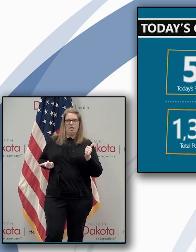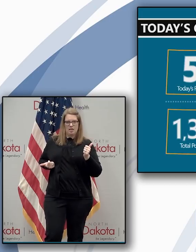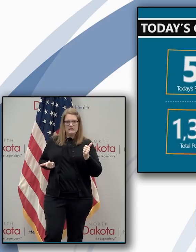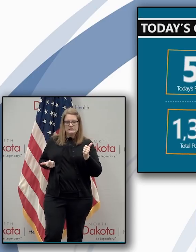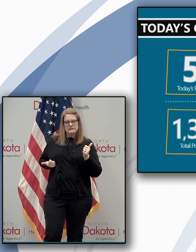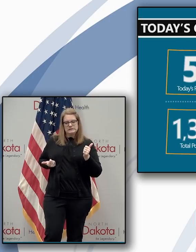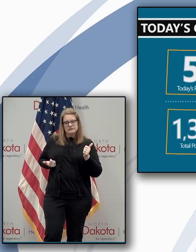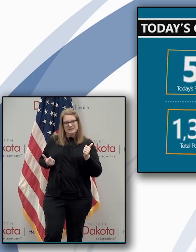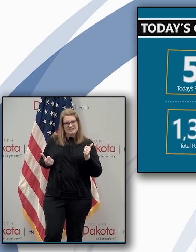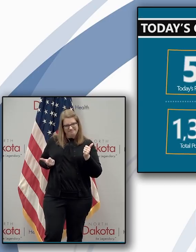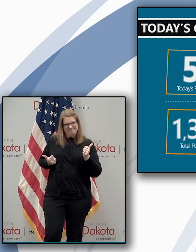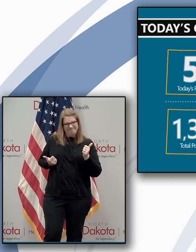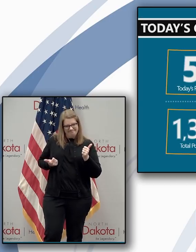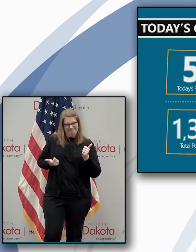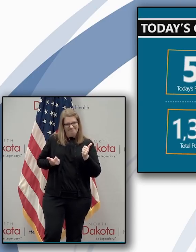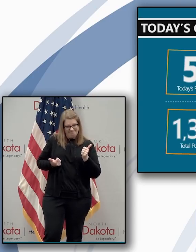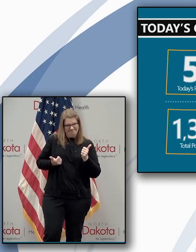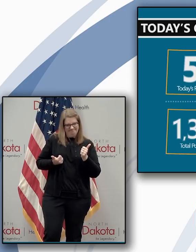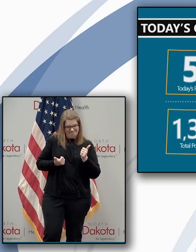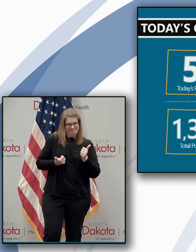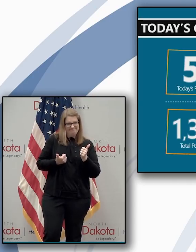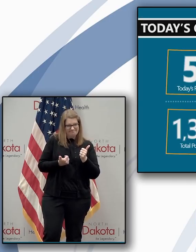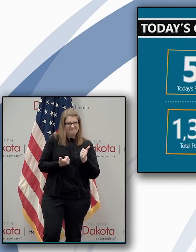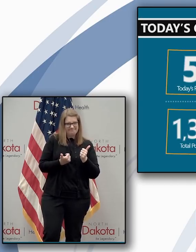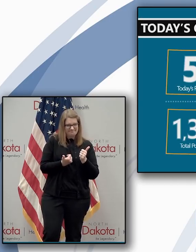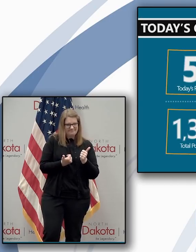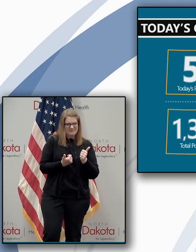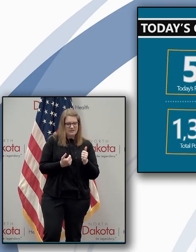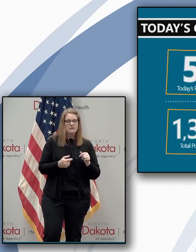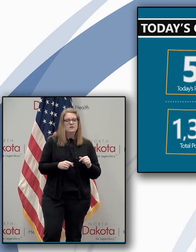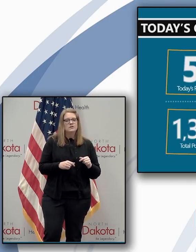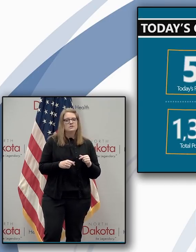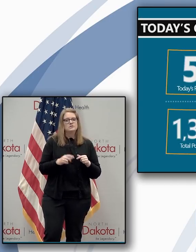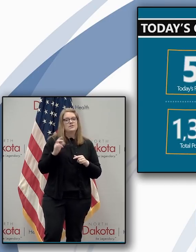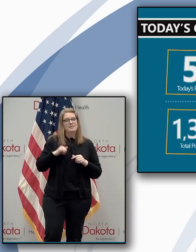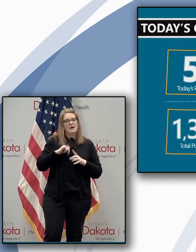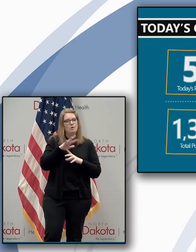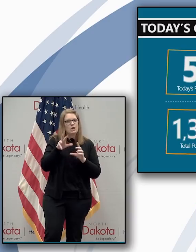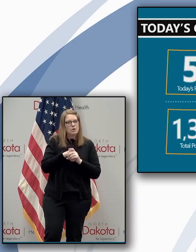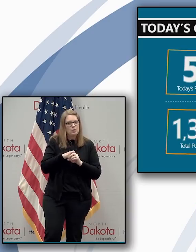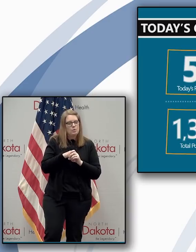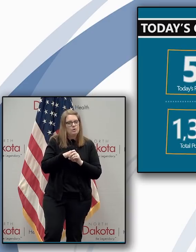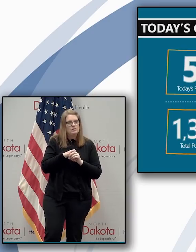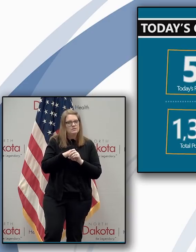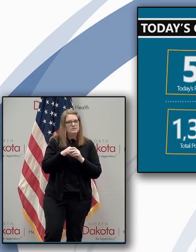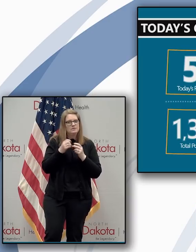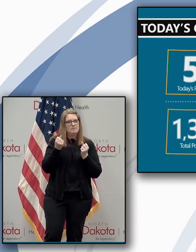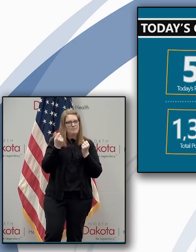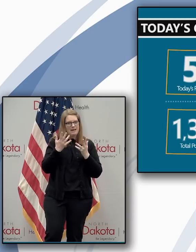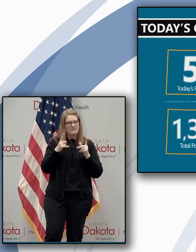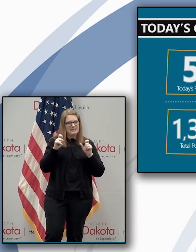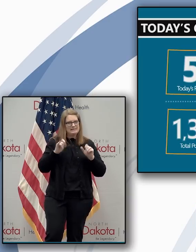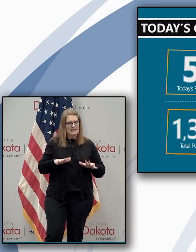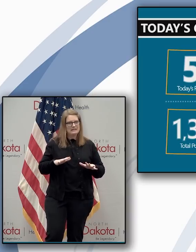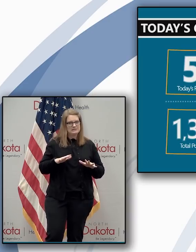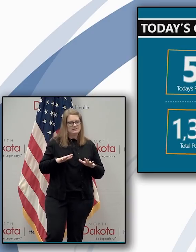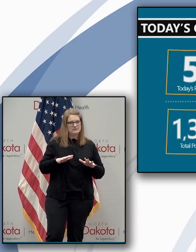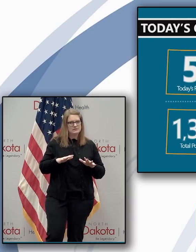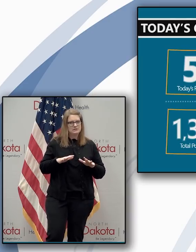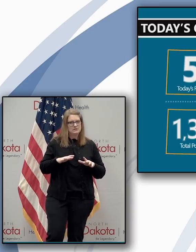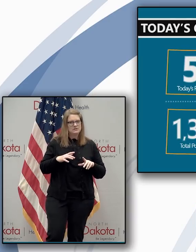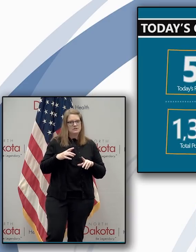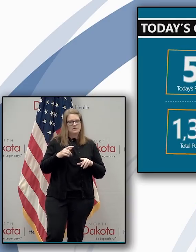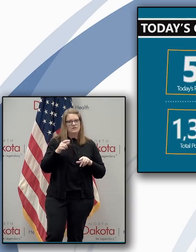backlog continues to work its way down, and so this would include a number of the tests reporting